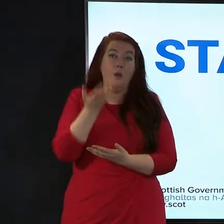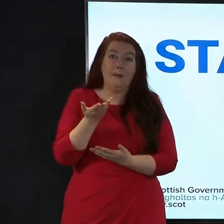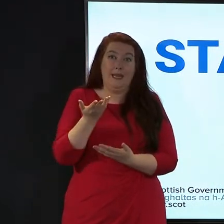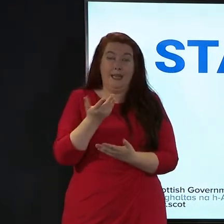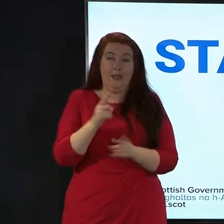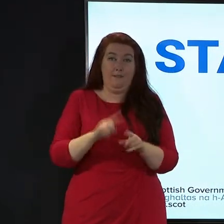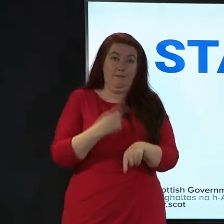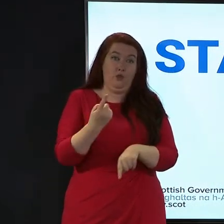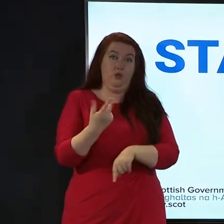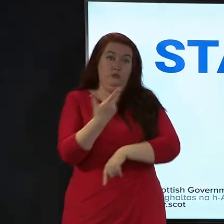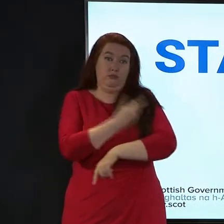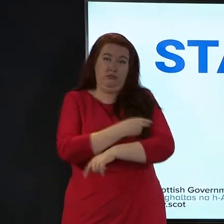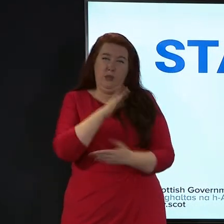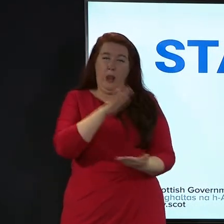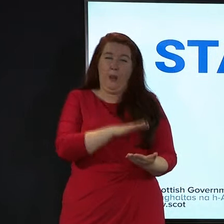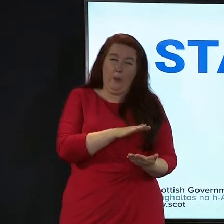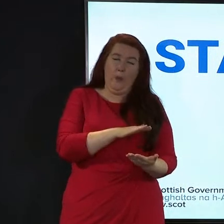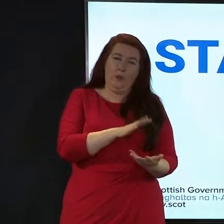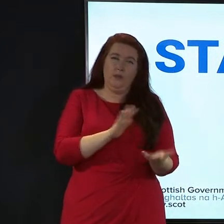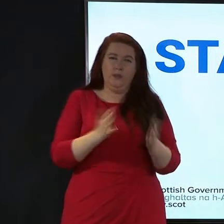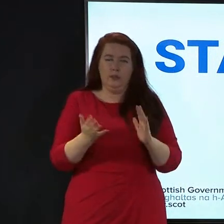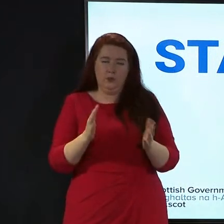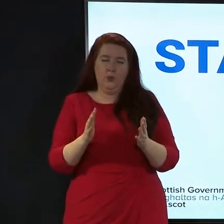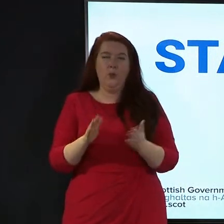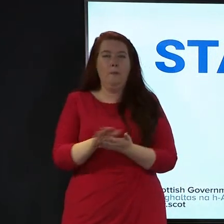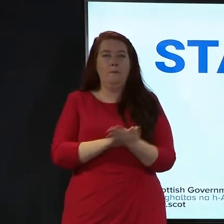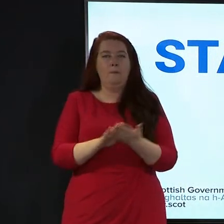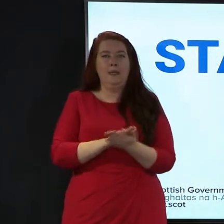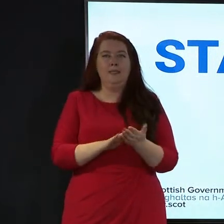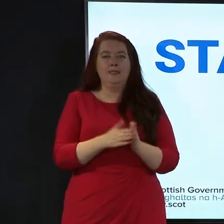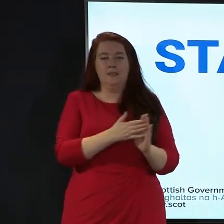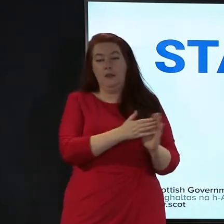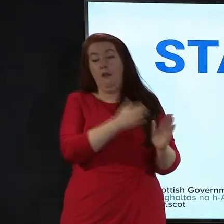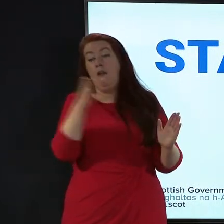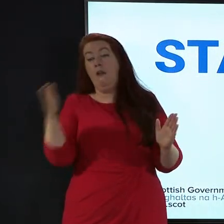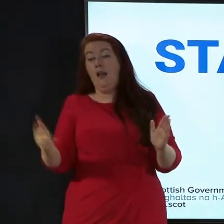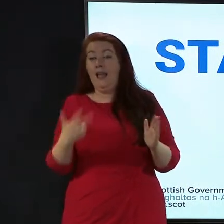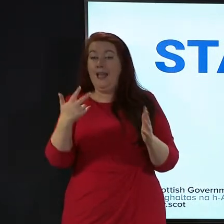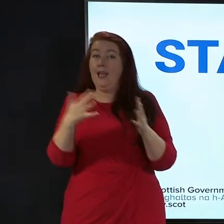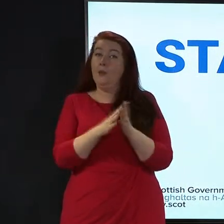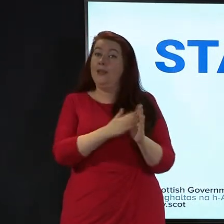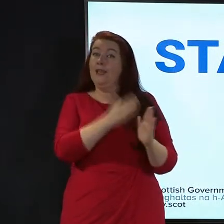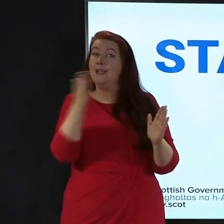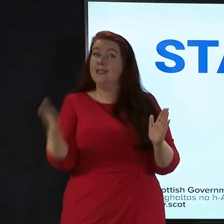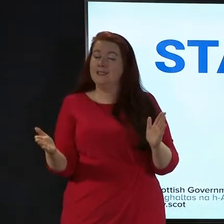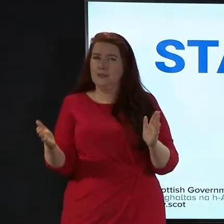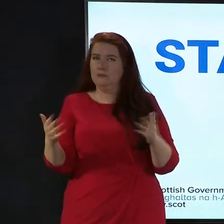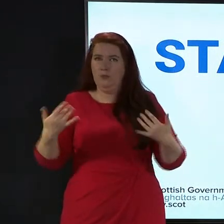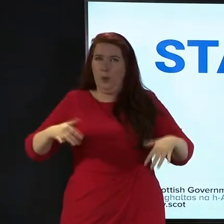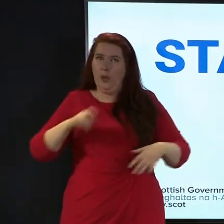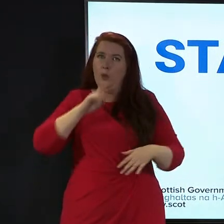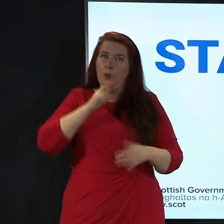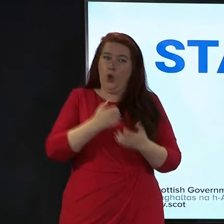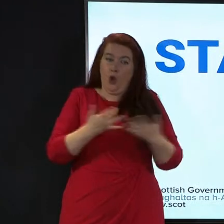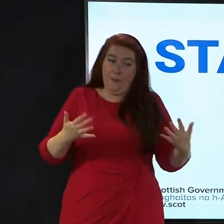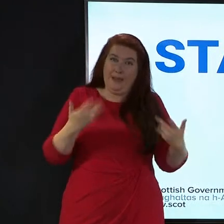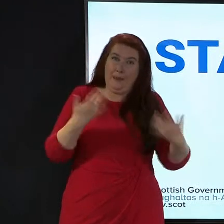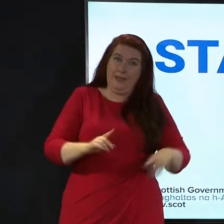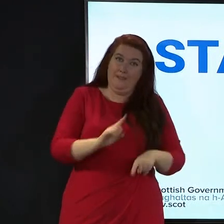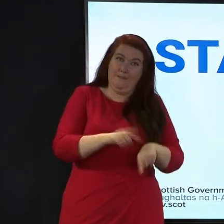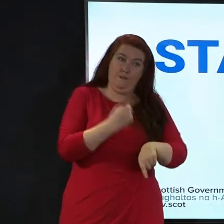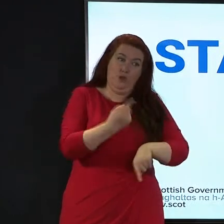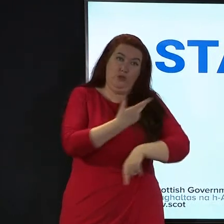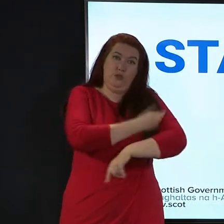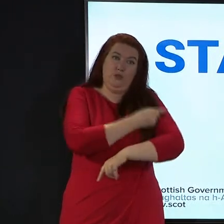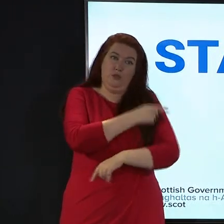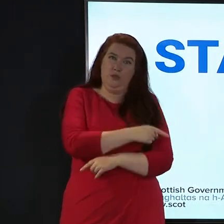was relatively low. So what we're able to give 8 weeks on is kind of limited by the number of people who had first doses there.